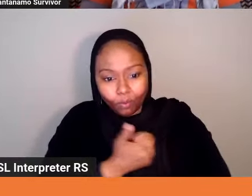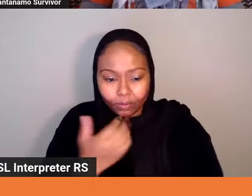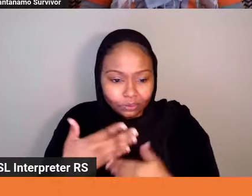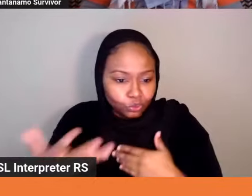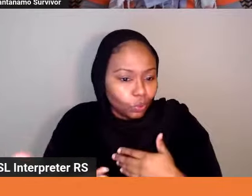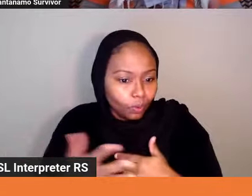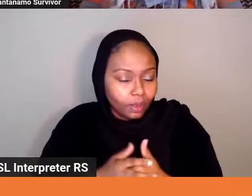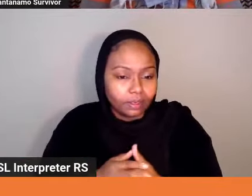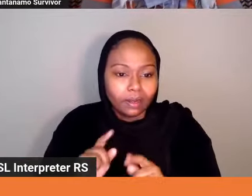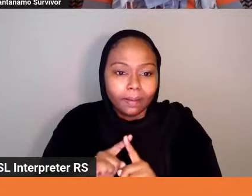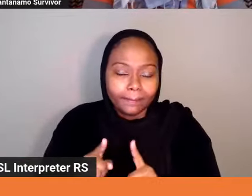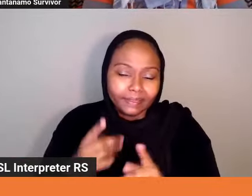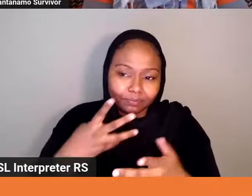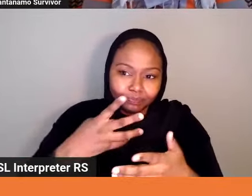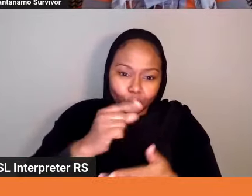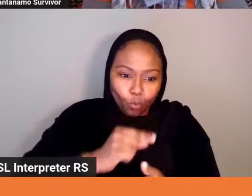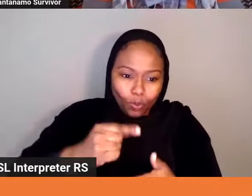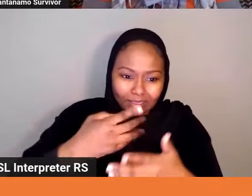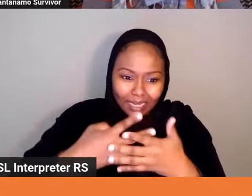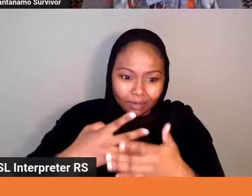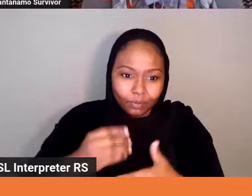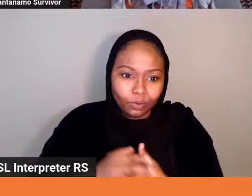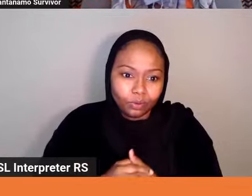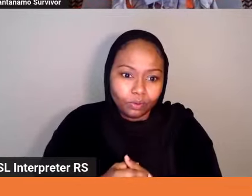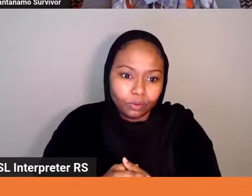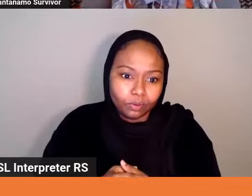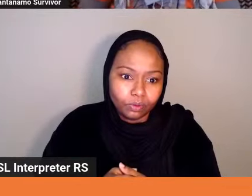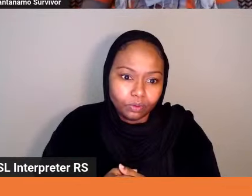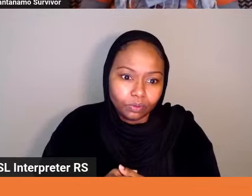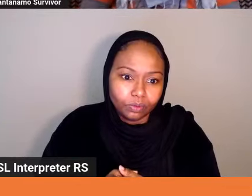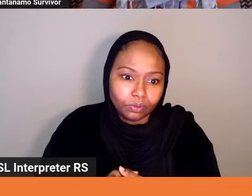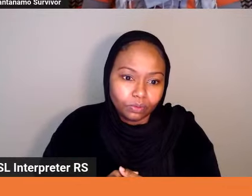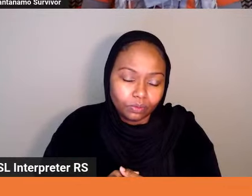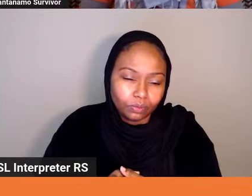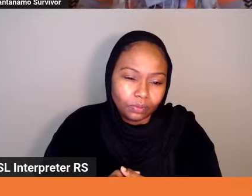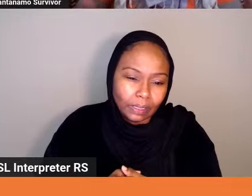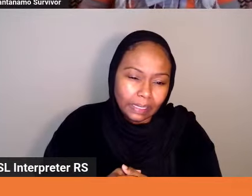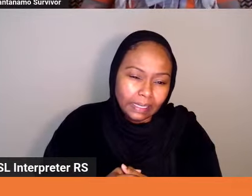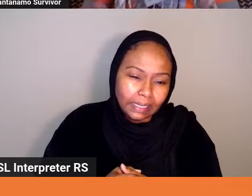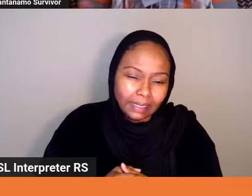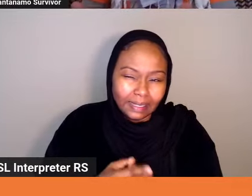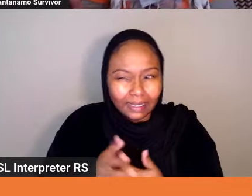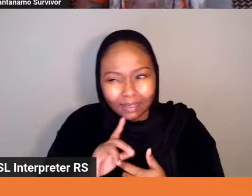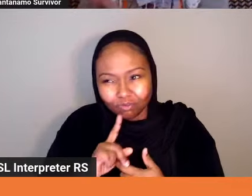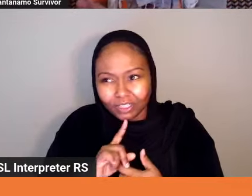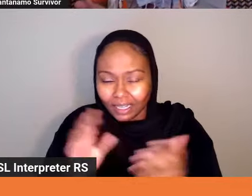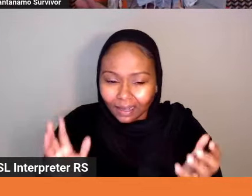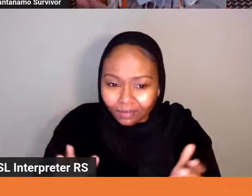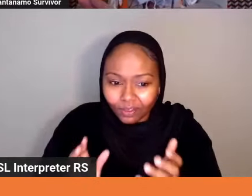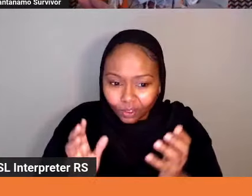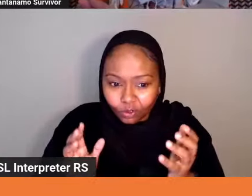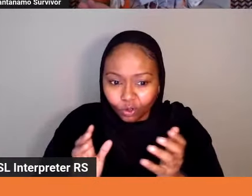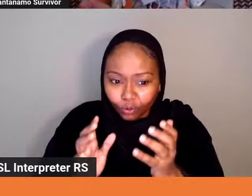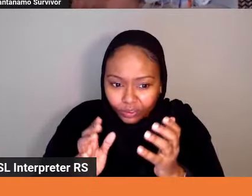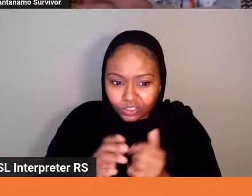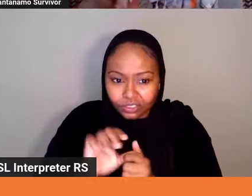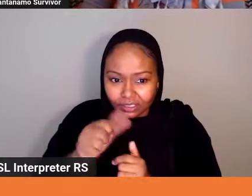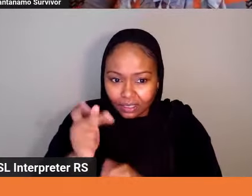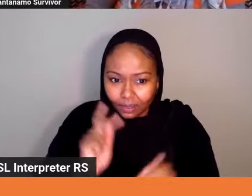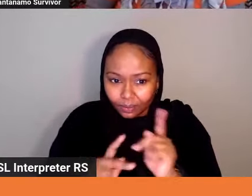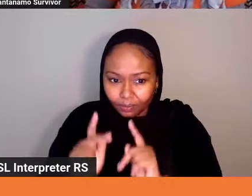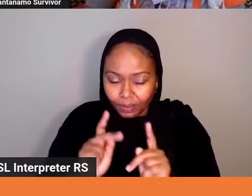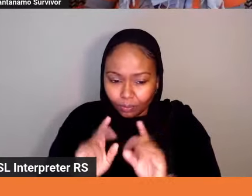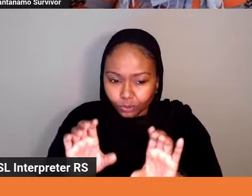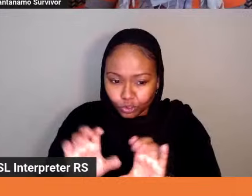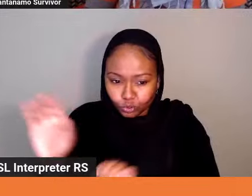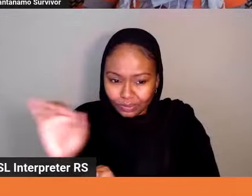And Guantanamo give some kind of, I'm not going to say legitimacy, but encourage other people to do the same. You